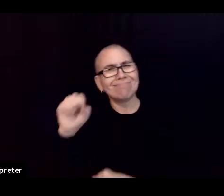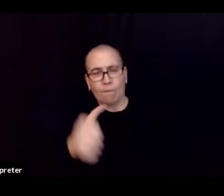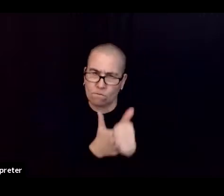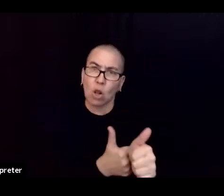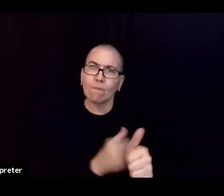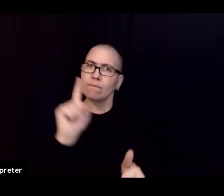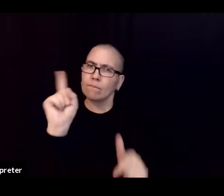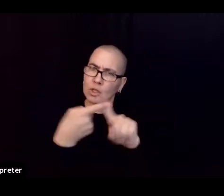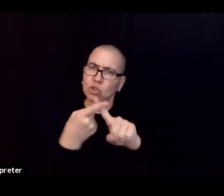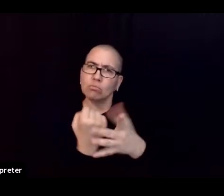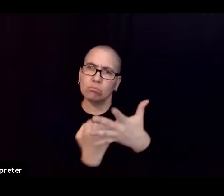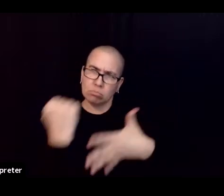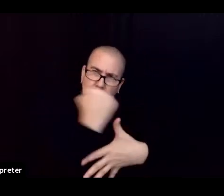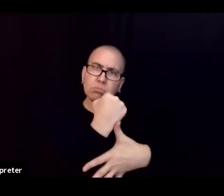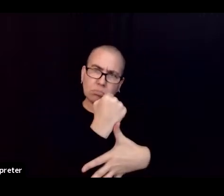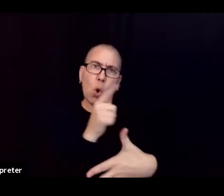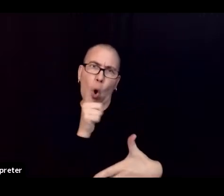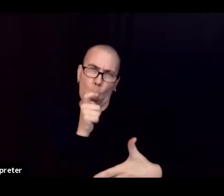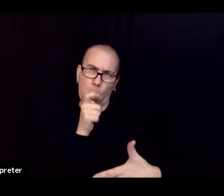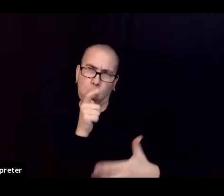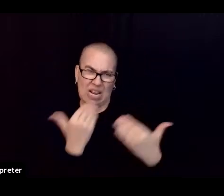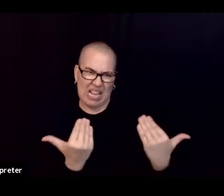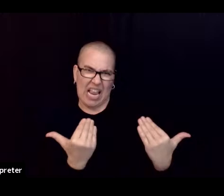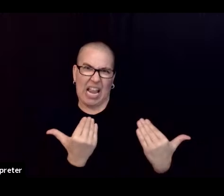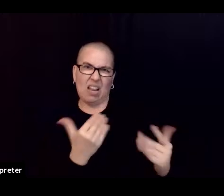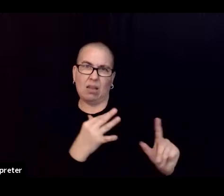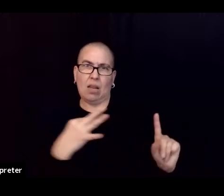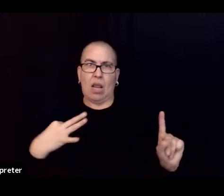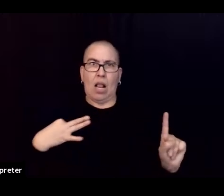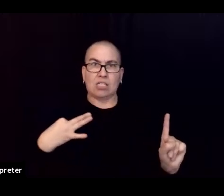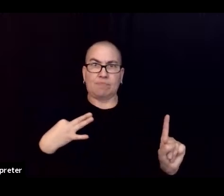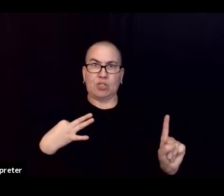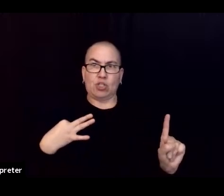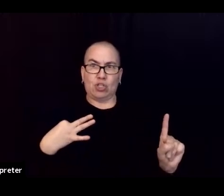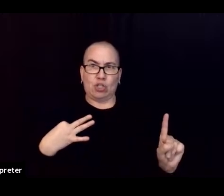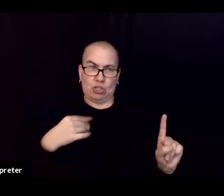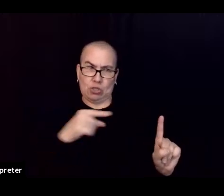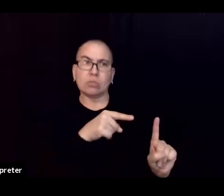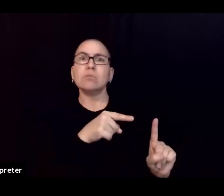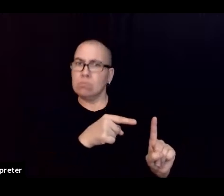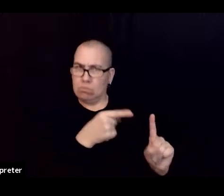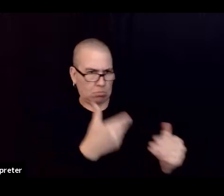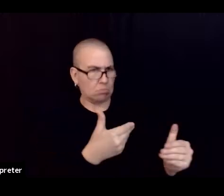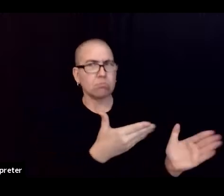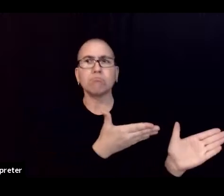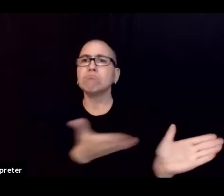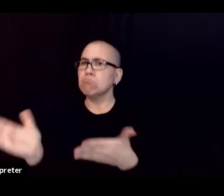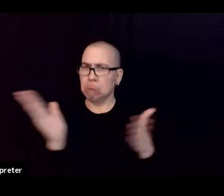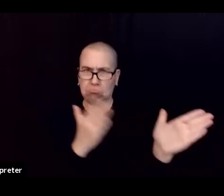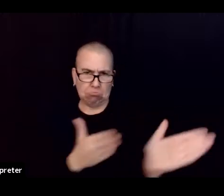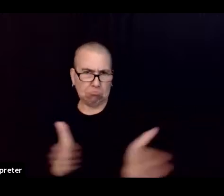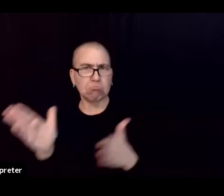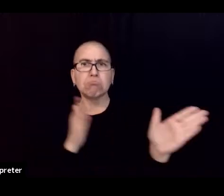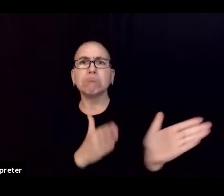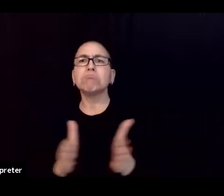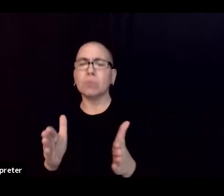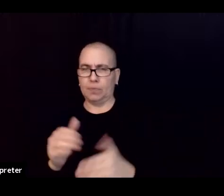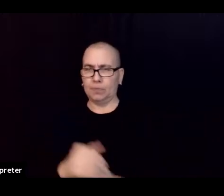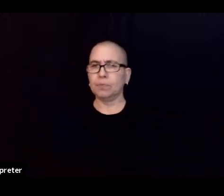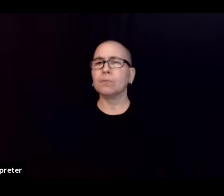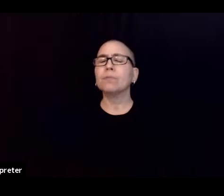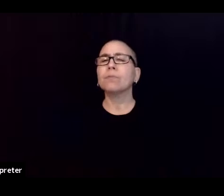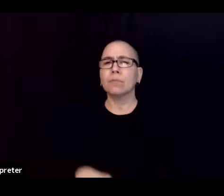previously eligible populations to take up those doses. But we certainly are aware and have been fine with